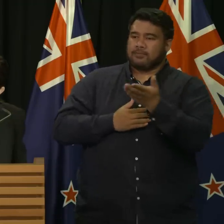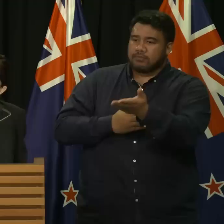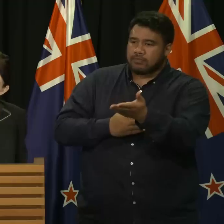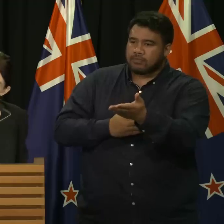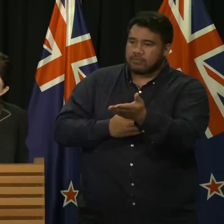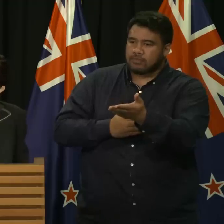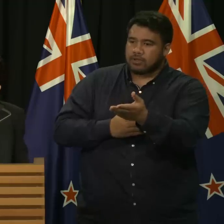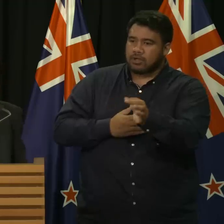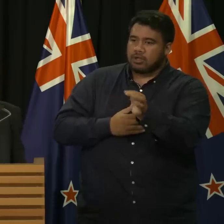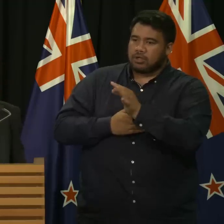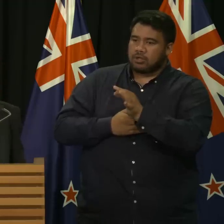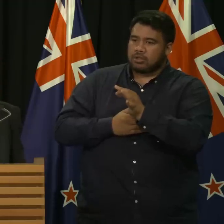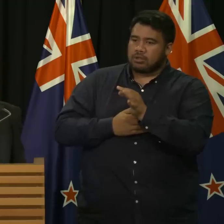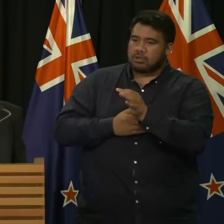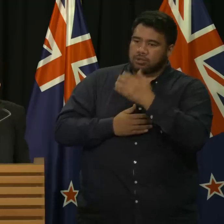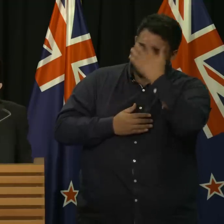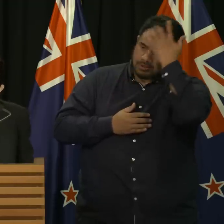Sorry, what was